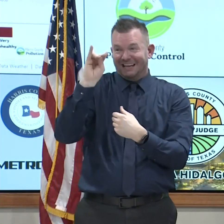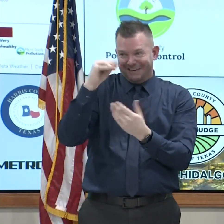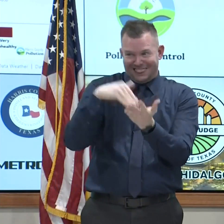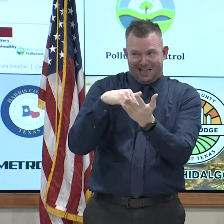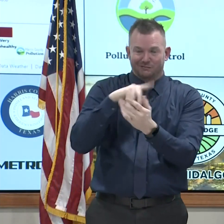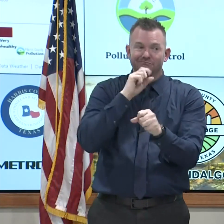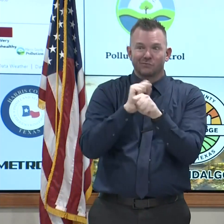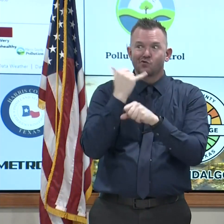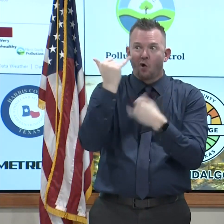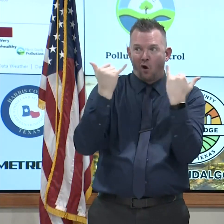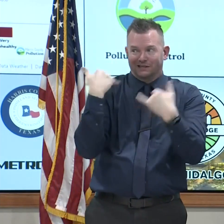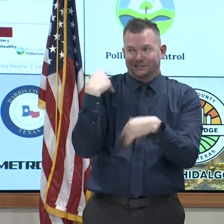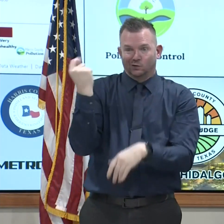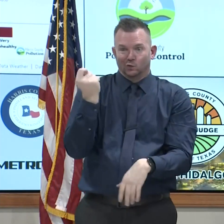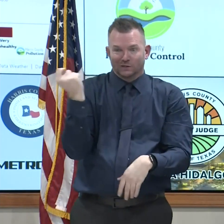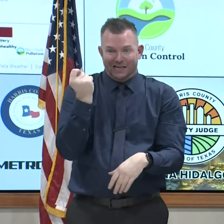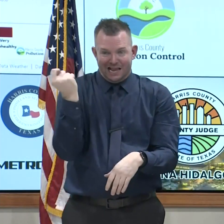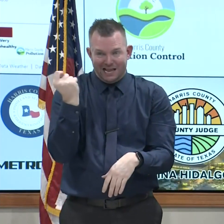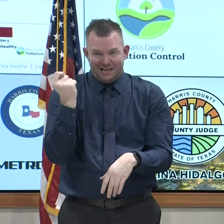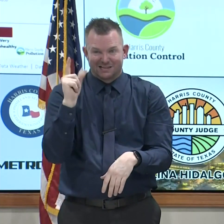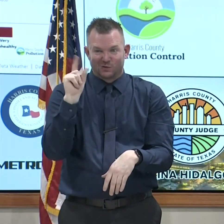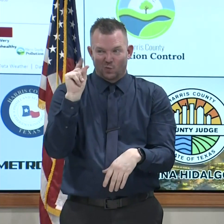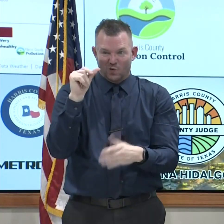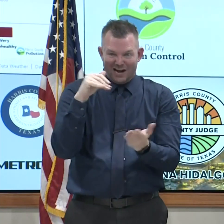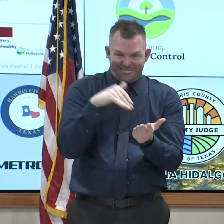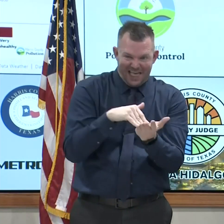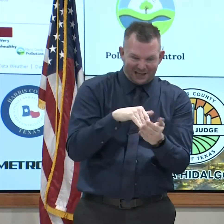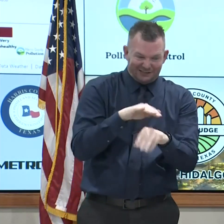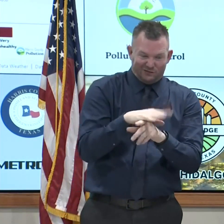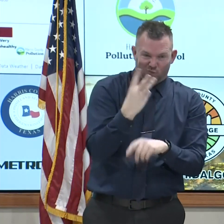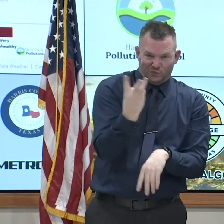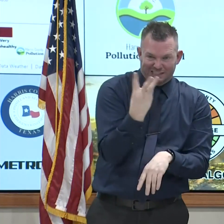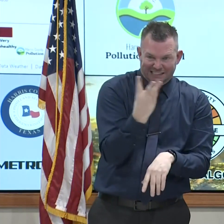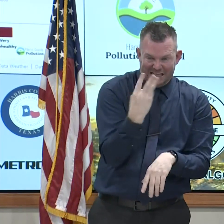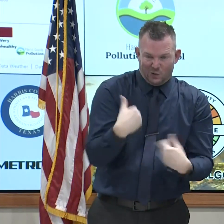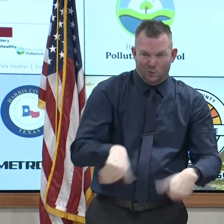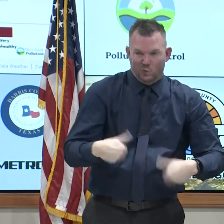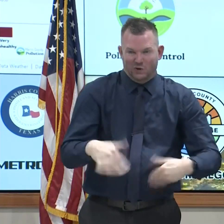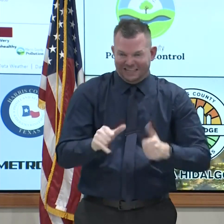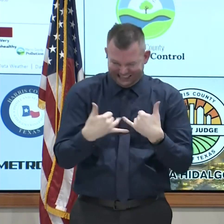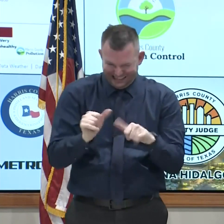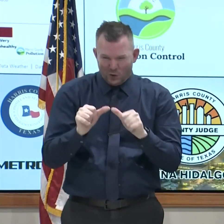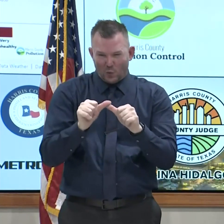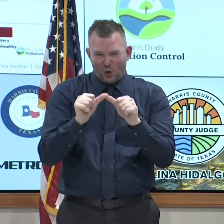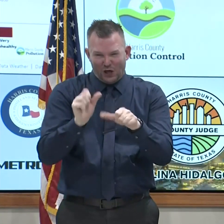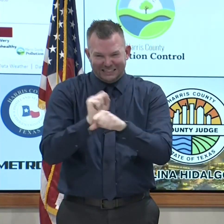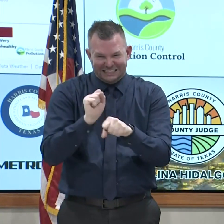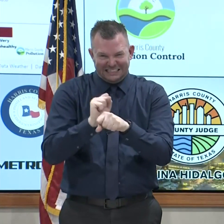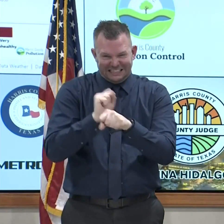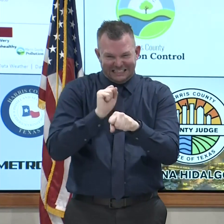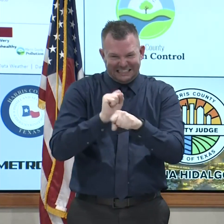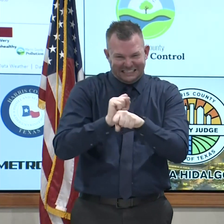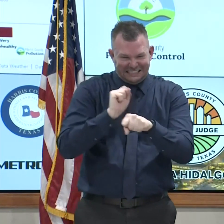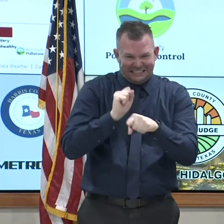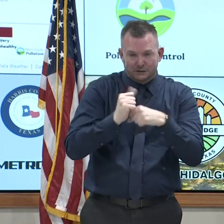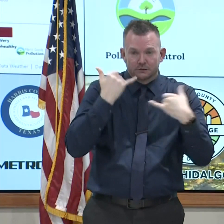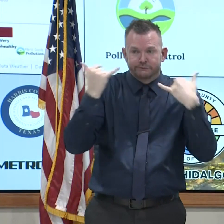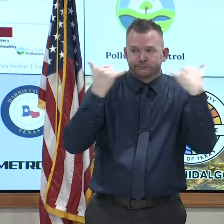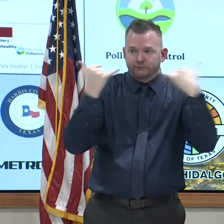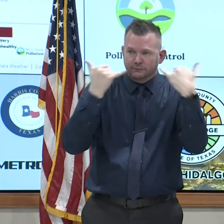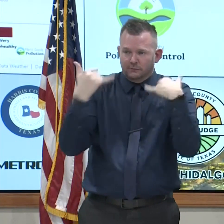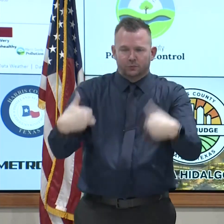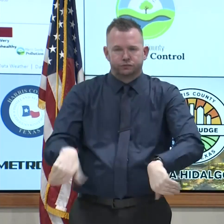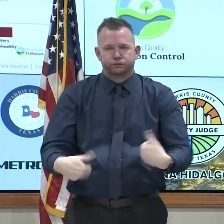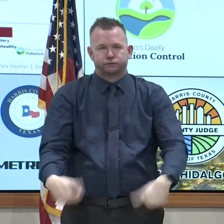on Wednesday, and they continue to work, our public health frontline workers, incredibly hard. So, go ahead